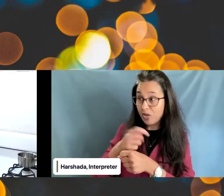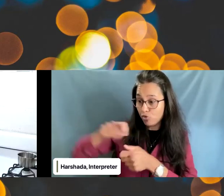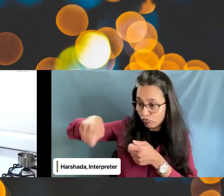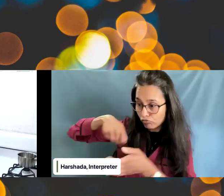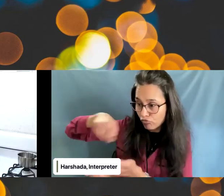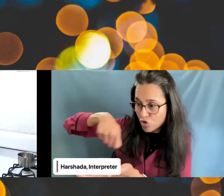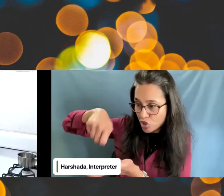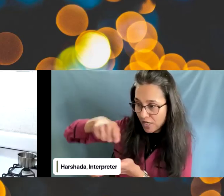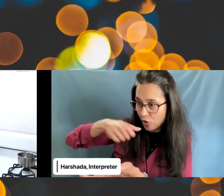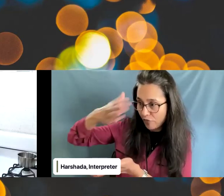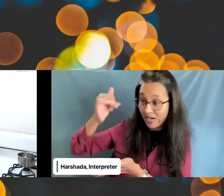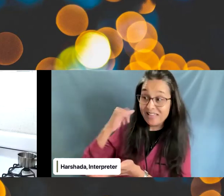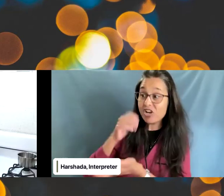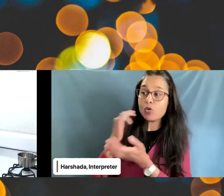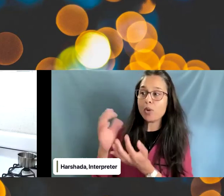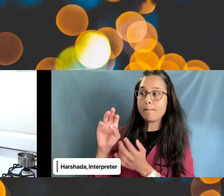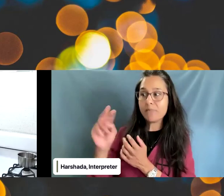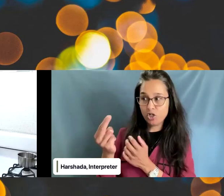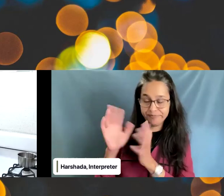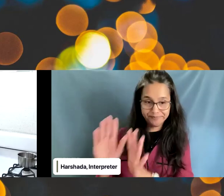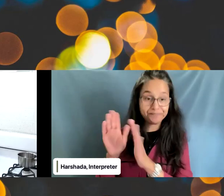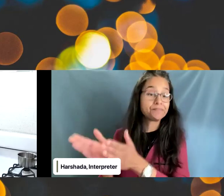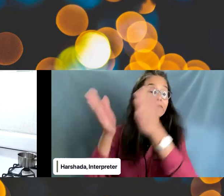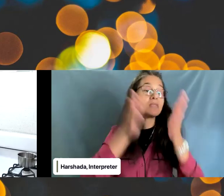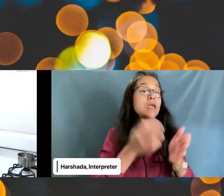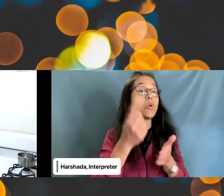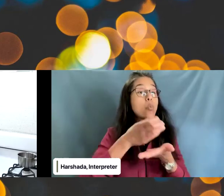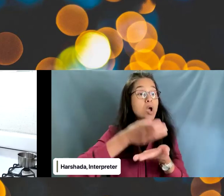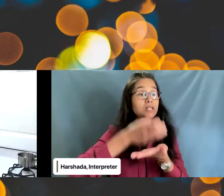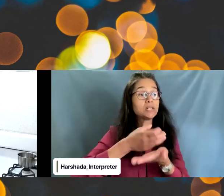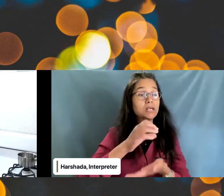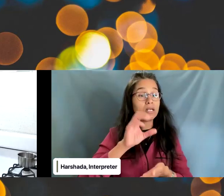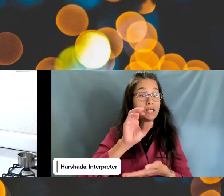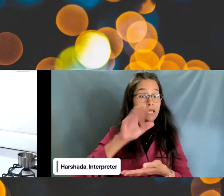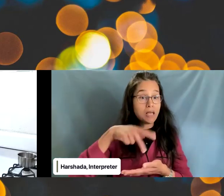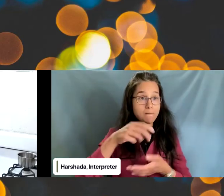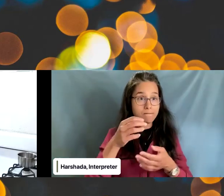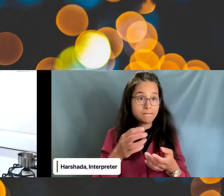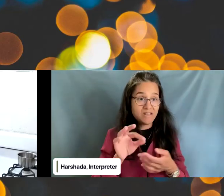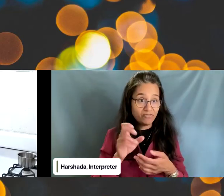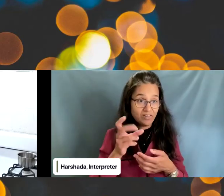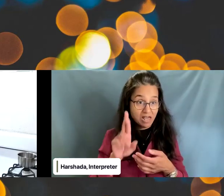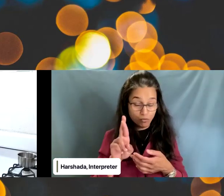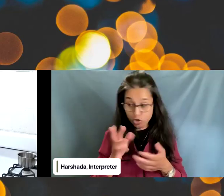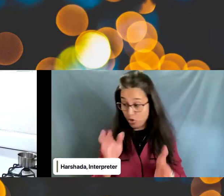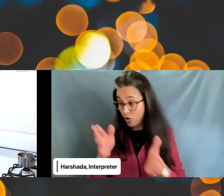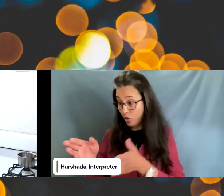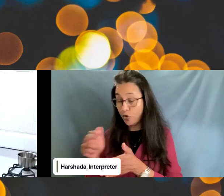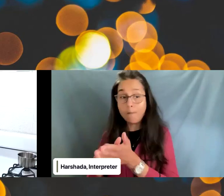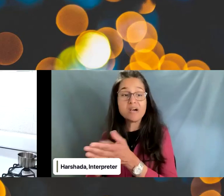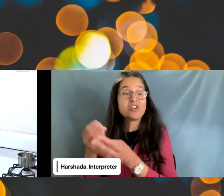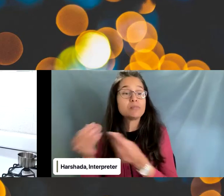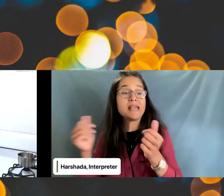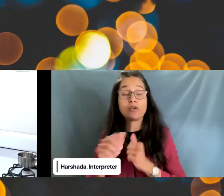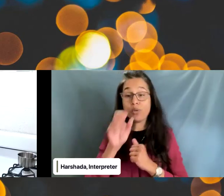1 cup of flour. The butter's melting. We're going to add half a cup or 100 grams of sugar to